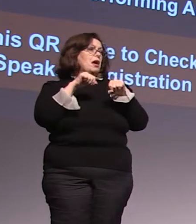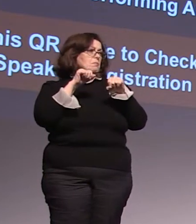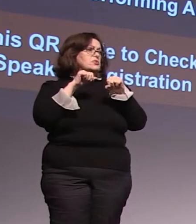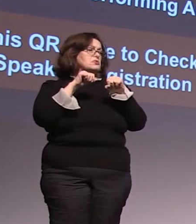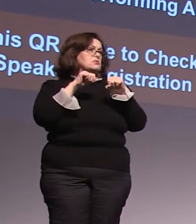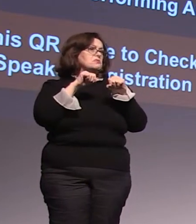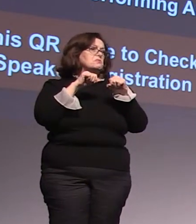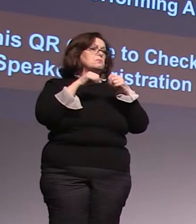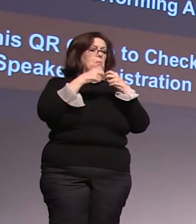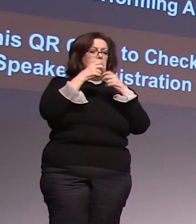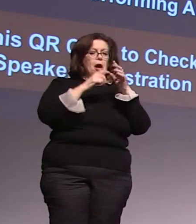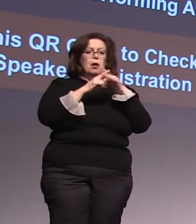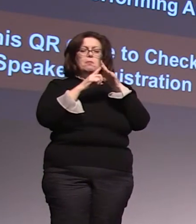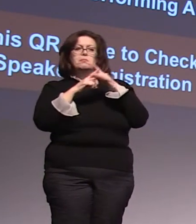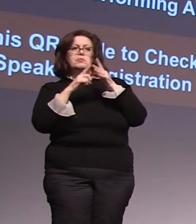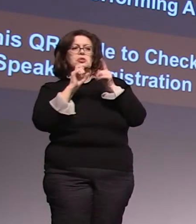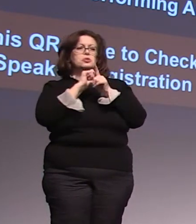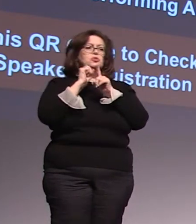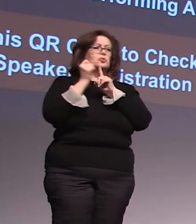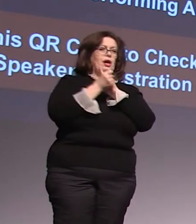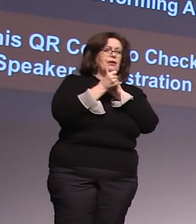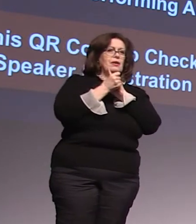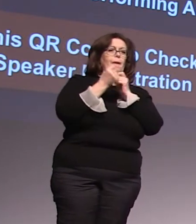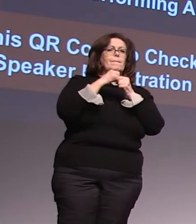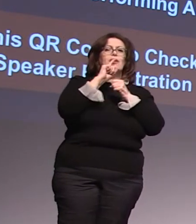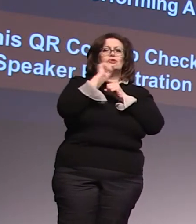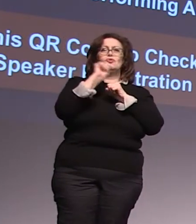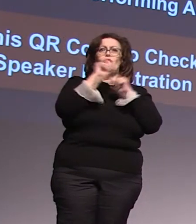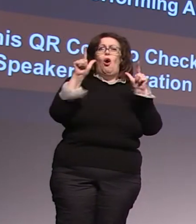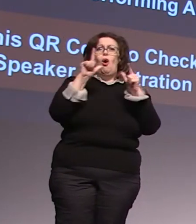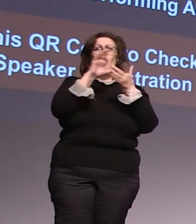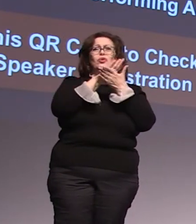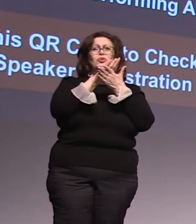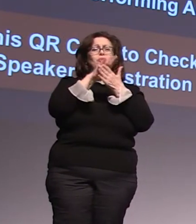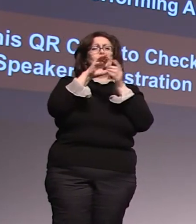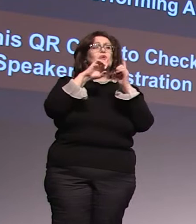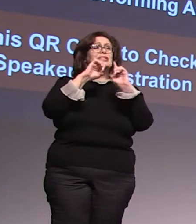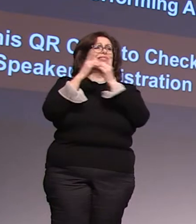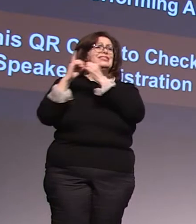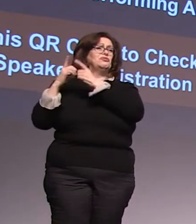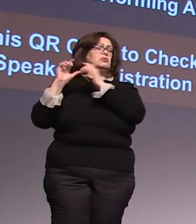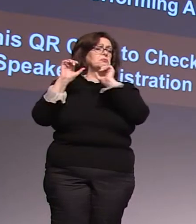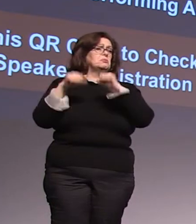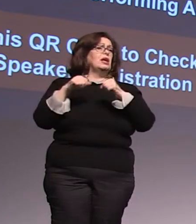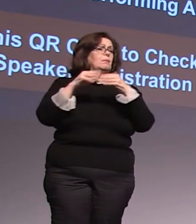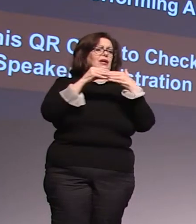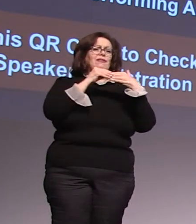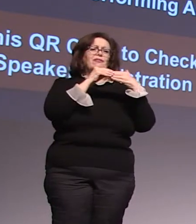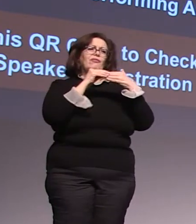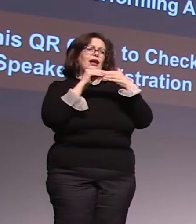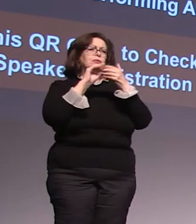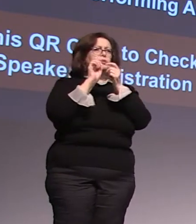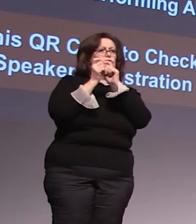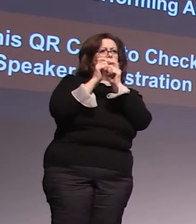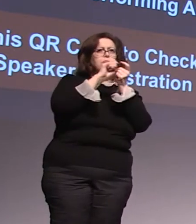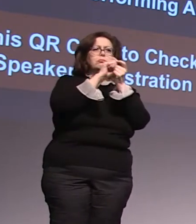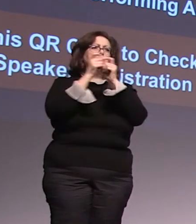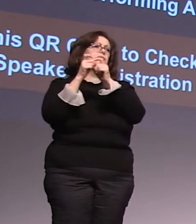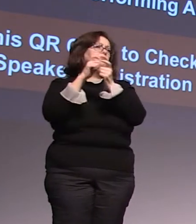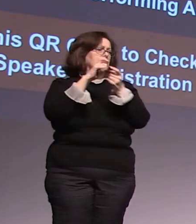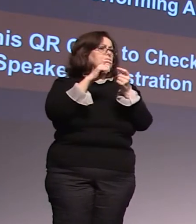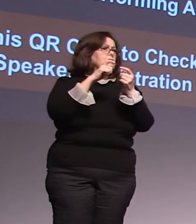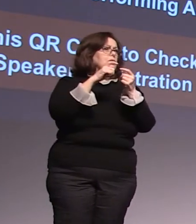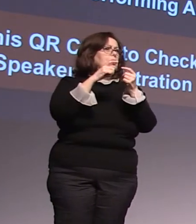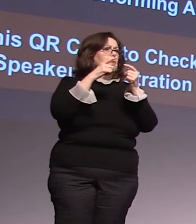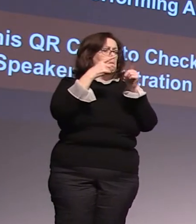want to make sure that we have the resources to ensure all of our school districts are able to be agile and move and adjust and take